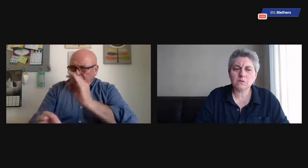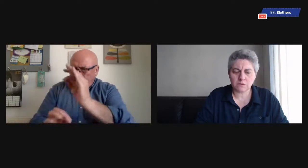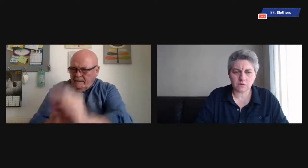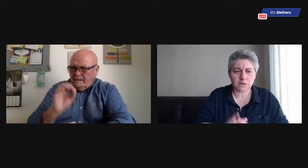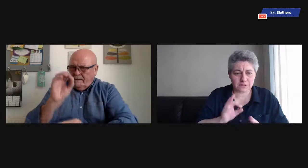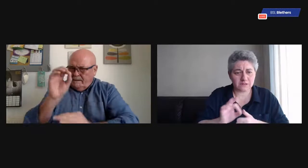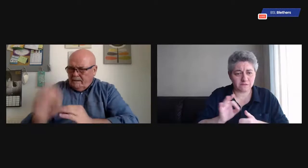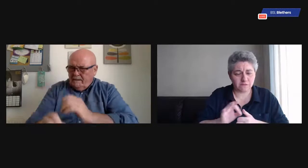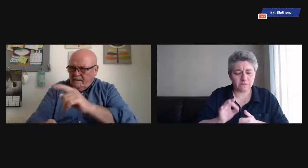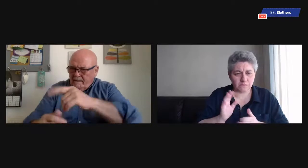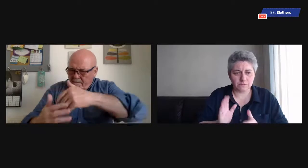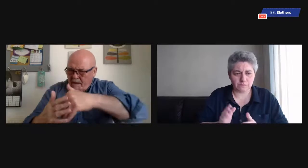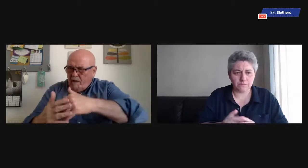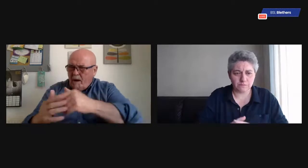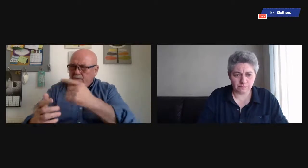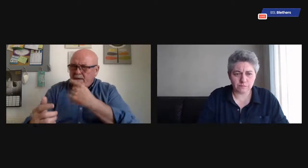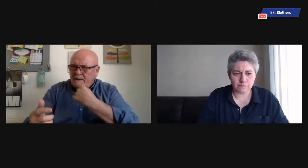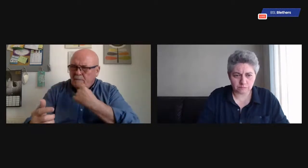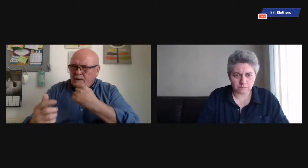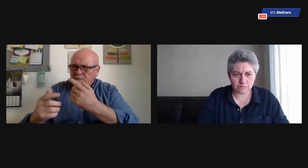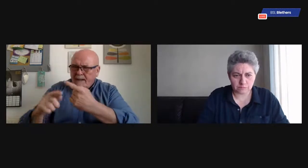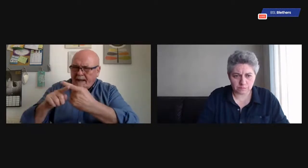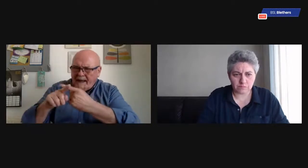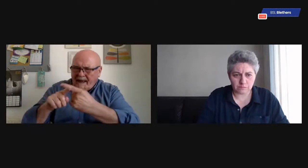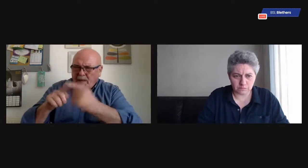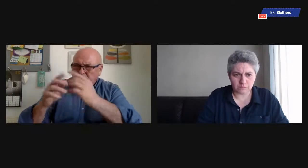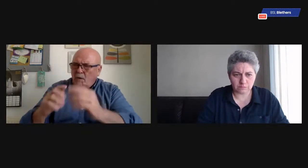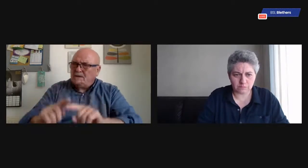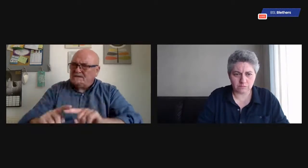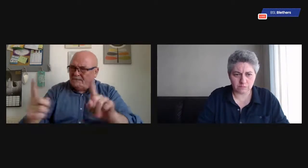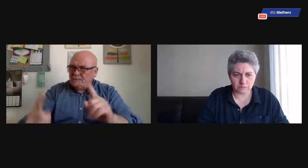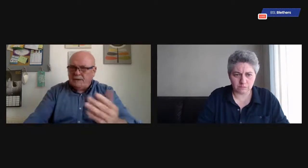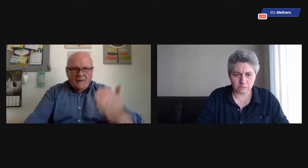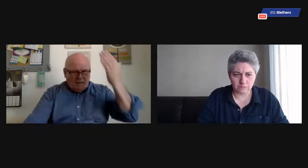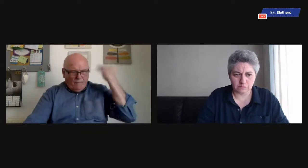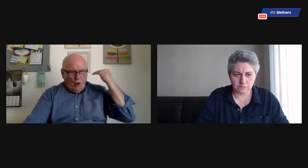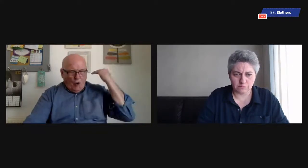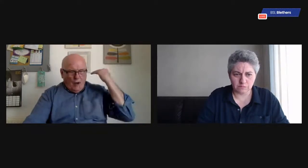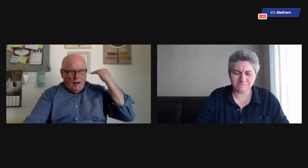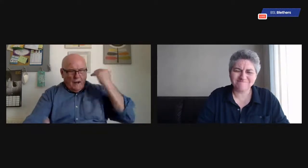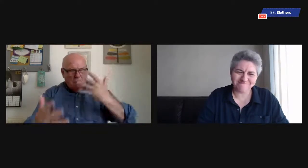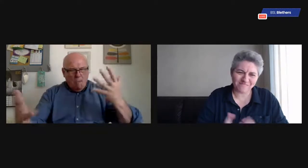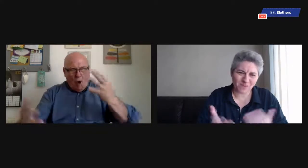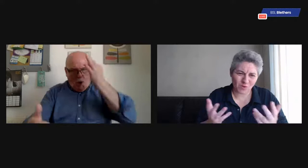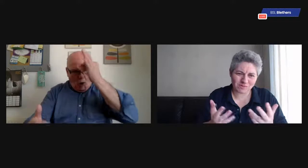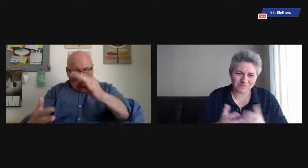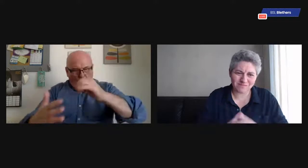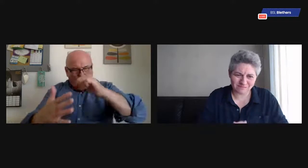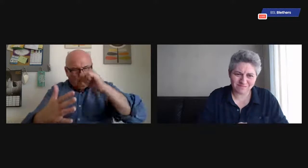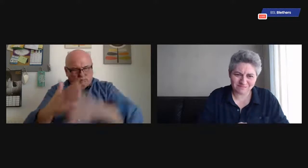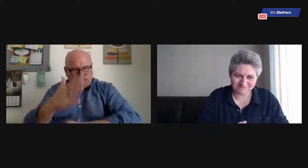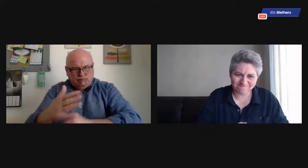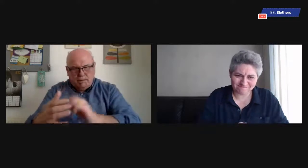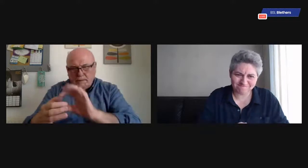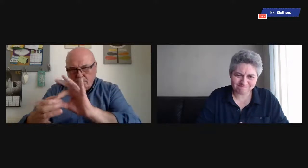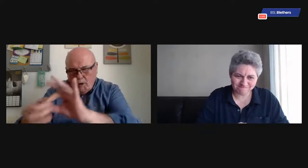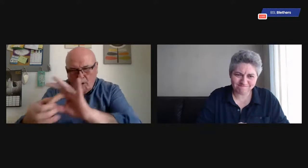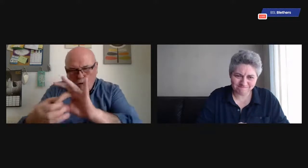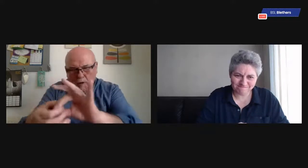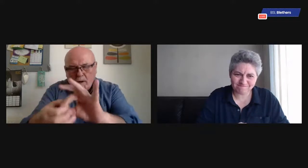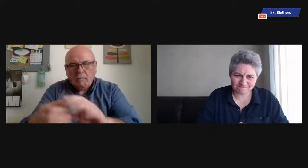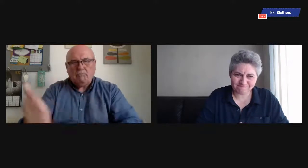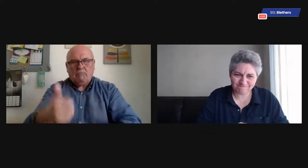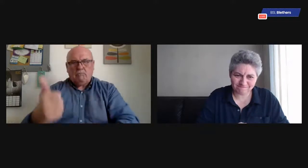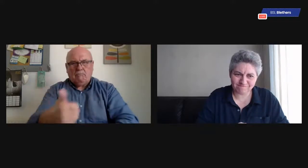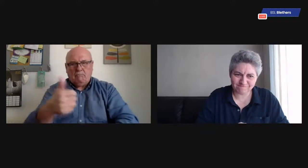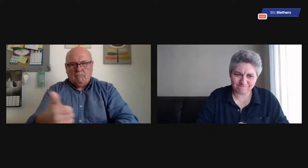it's like maybe there's maybe an interview, they check about your background, maybe check your English skills.